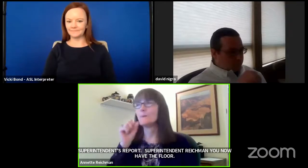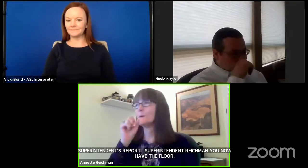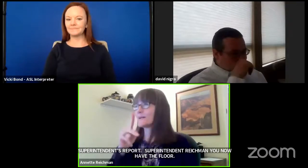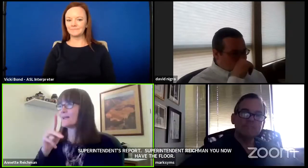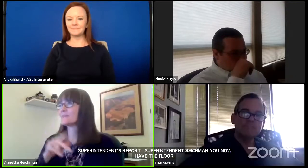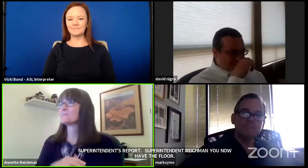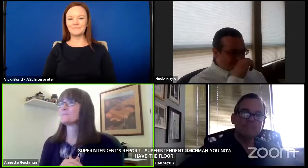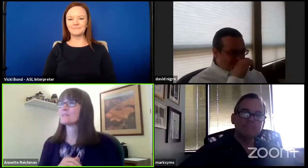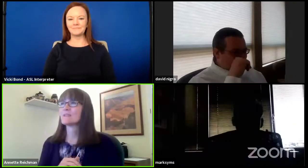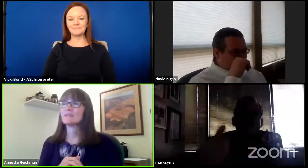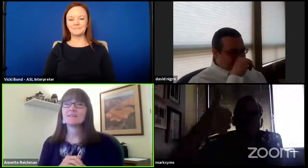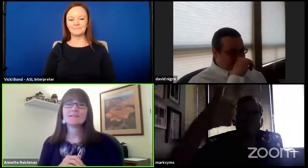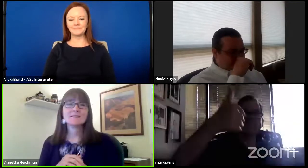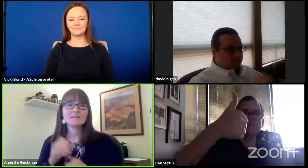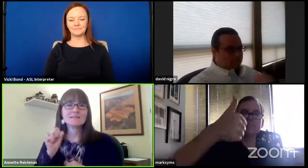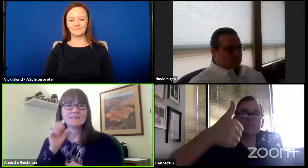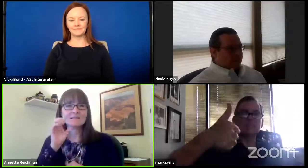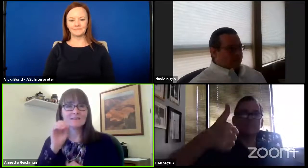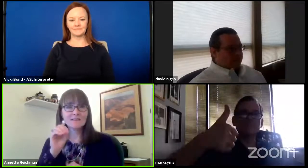Yep, okay.